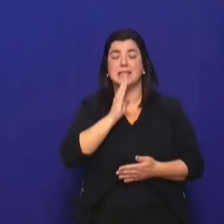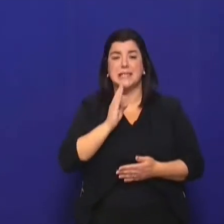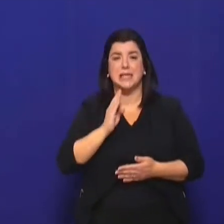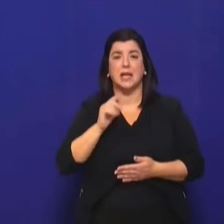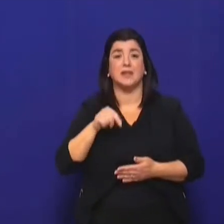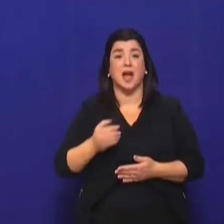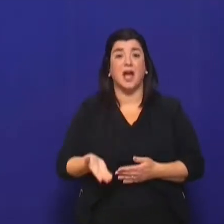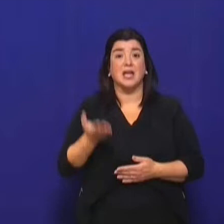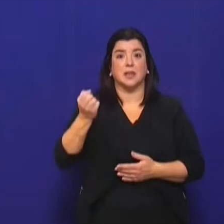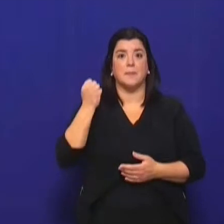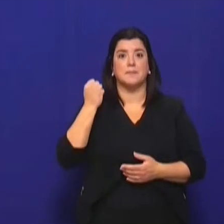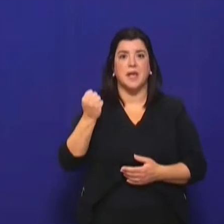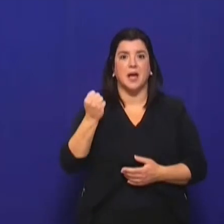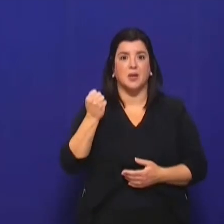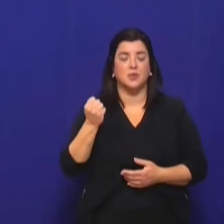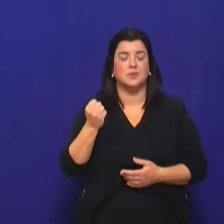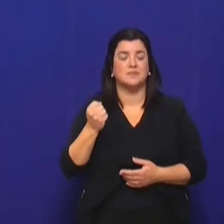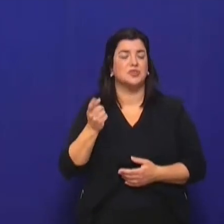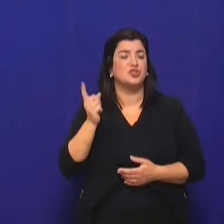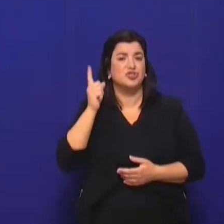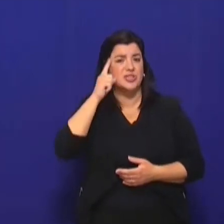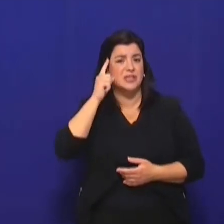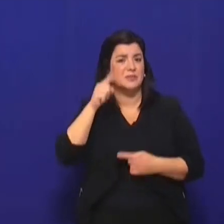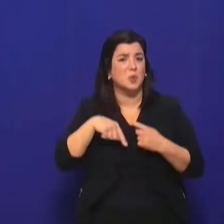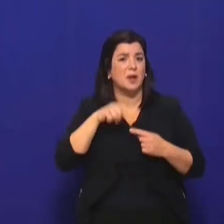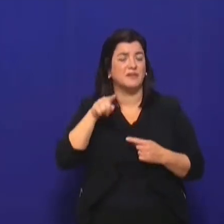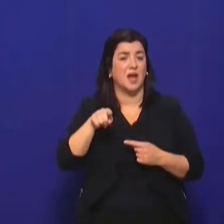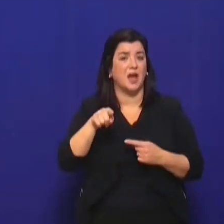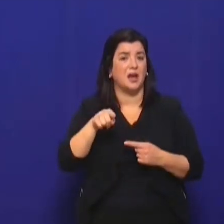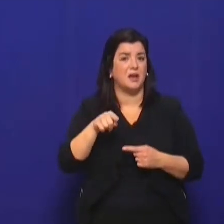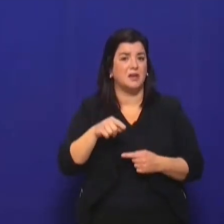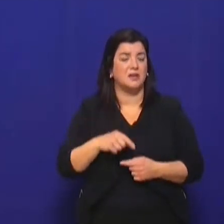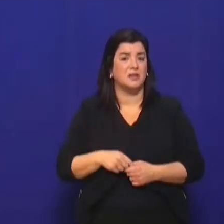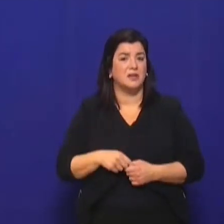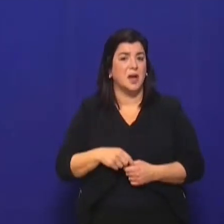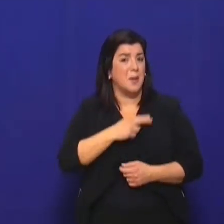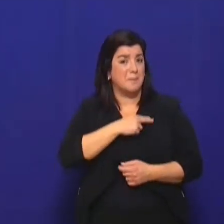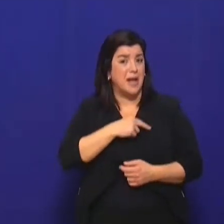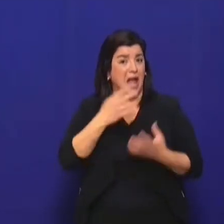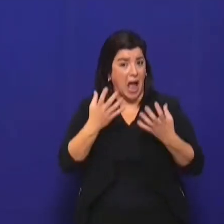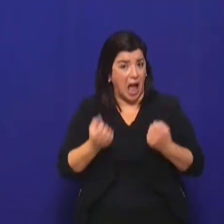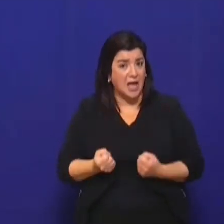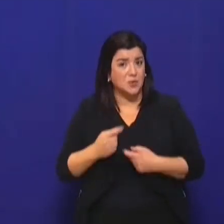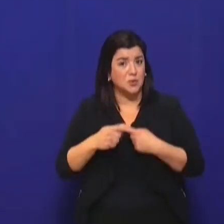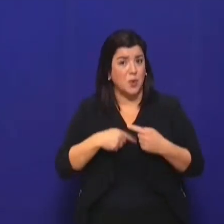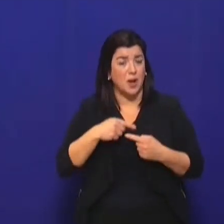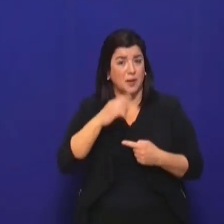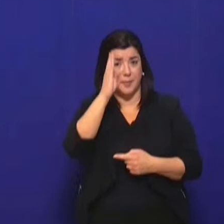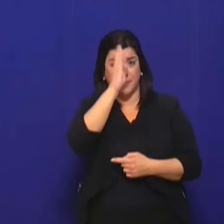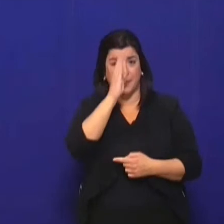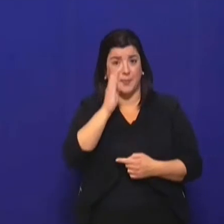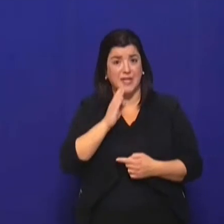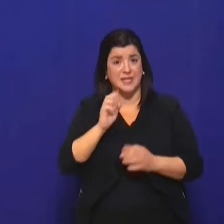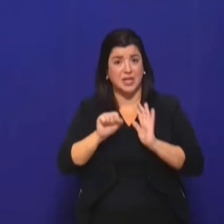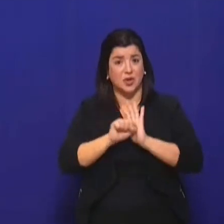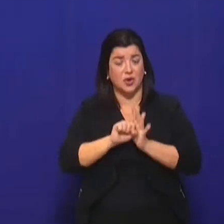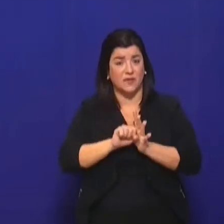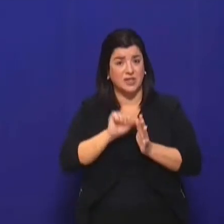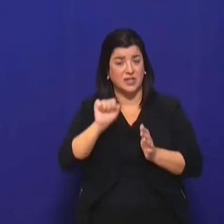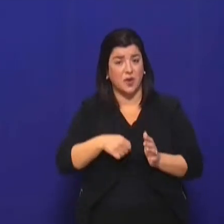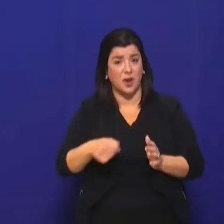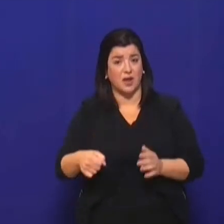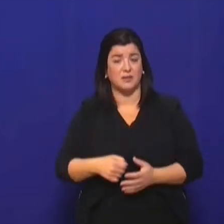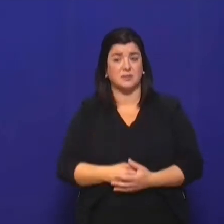x'tikkummenta dwar dan u Malta għandna każi dwar każi ta' dan il-varjant. L-aħħar mistoqsija kemm tikkalkula li hawn